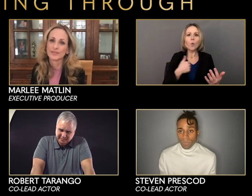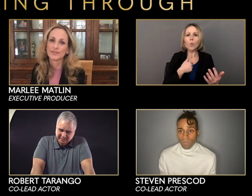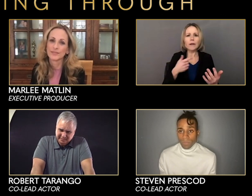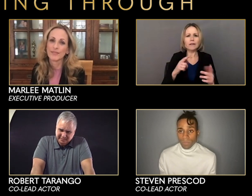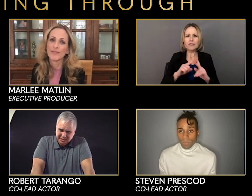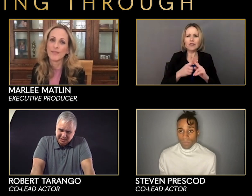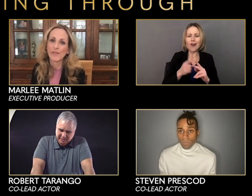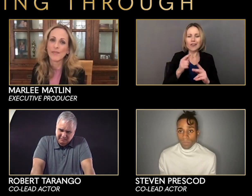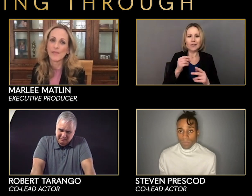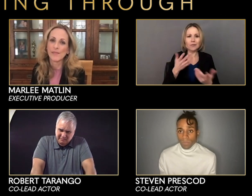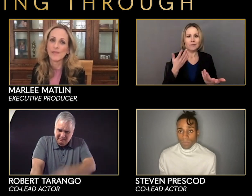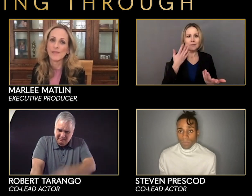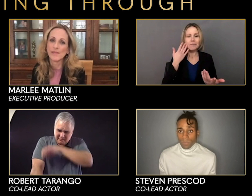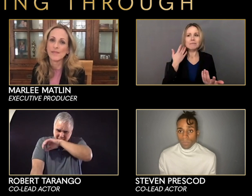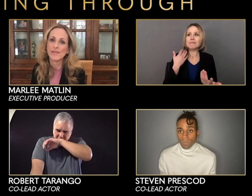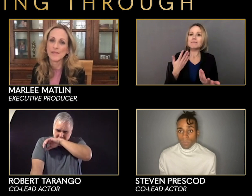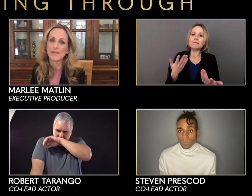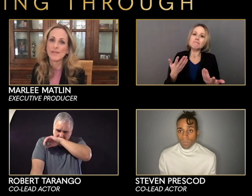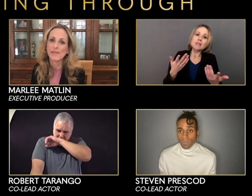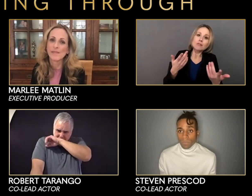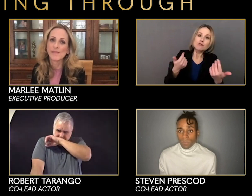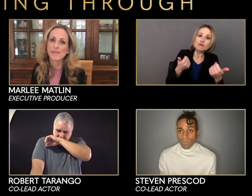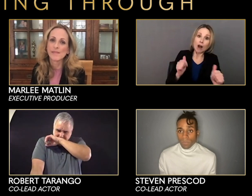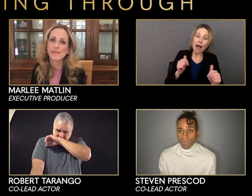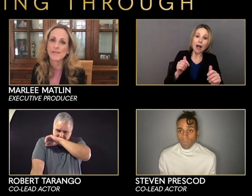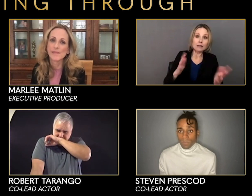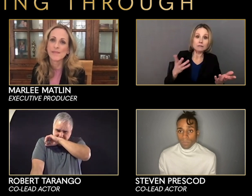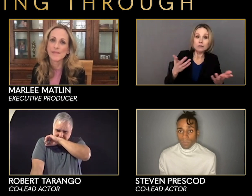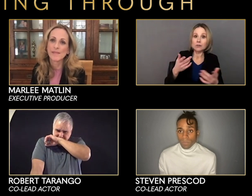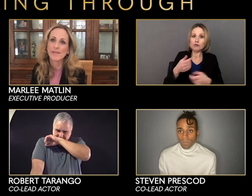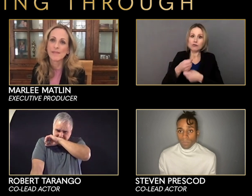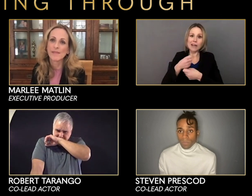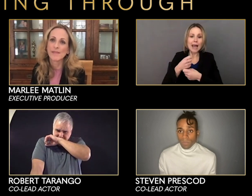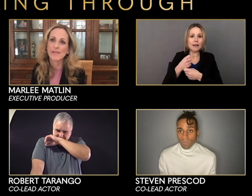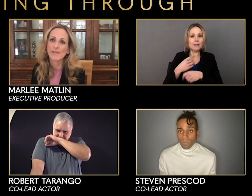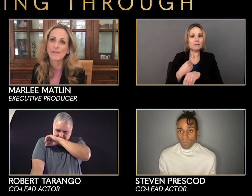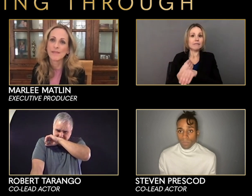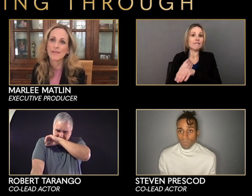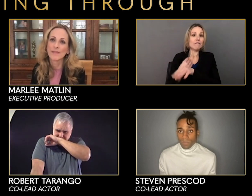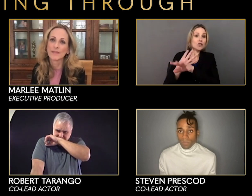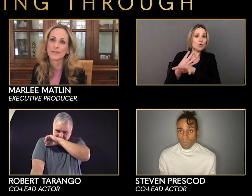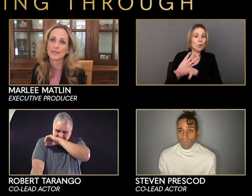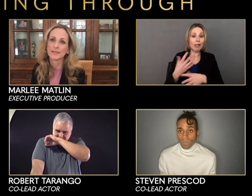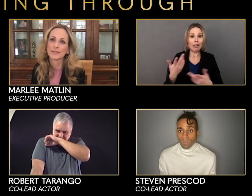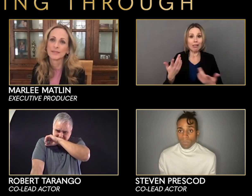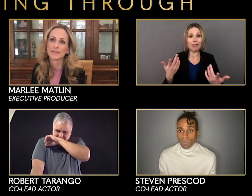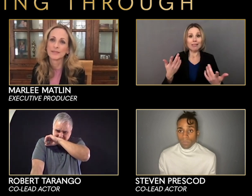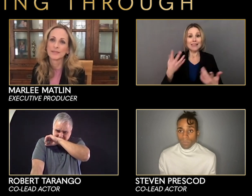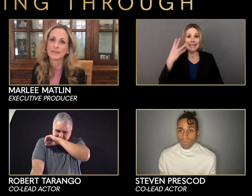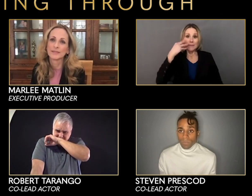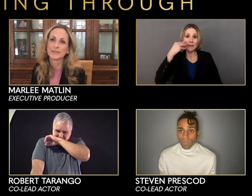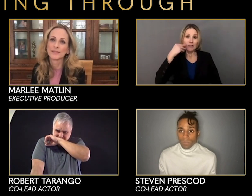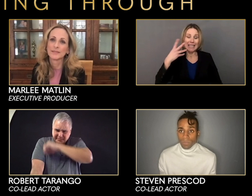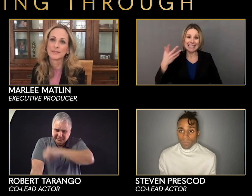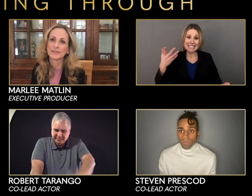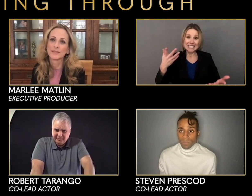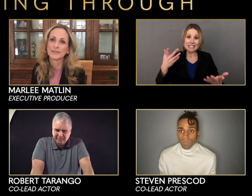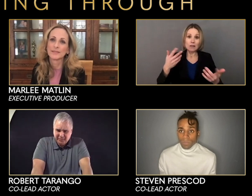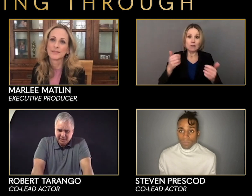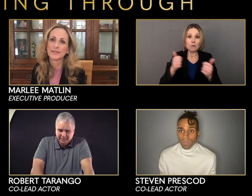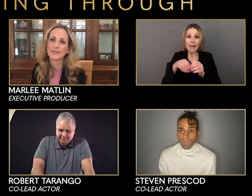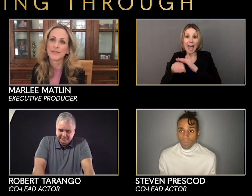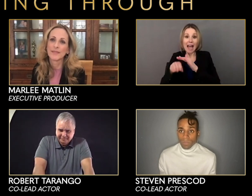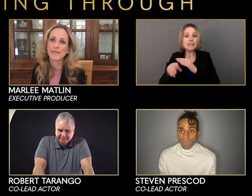fully accessible, or as accessible as we could, virtual experiences that would have an interpreter like you see on the screen